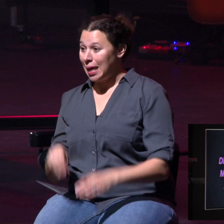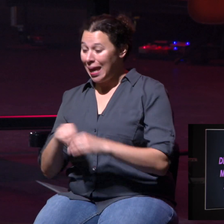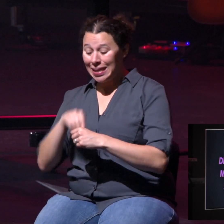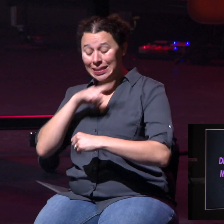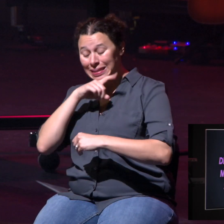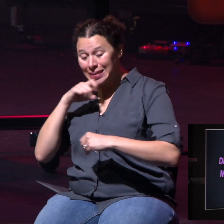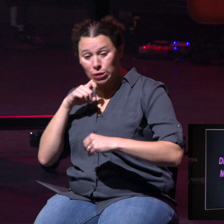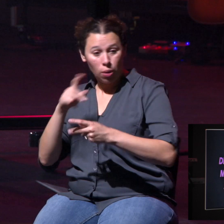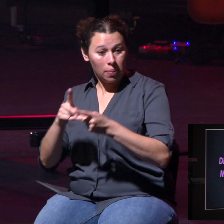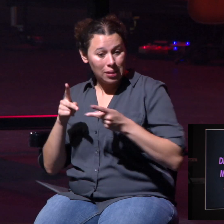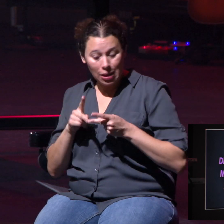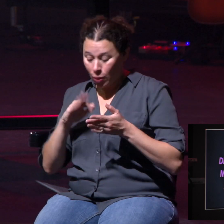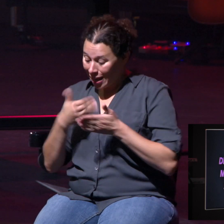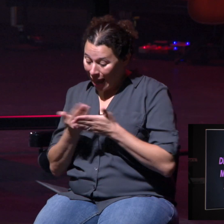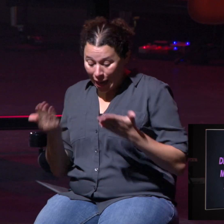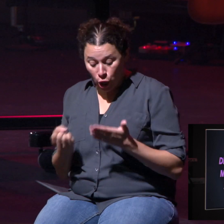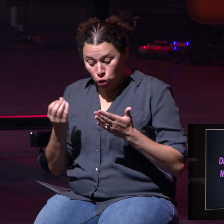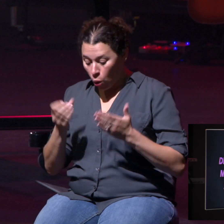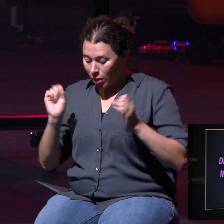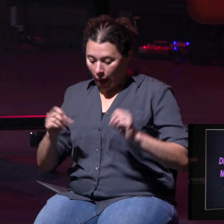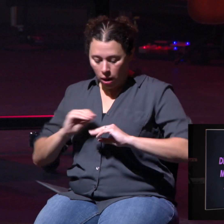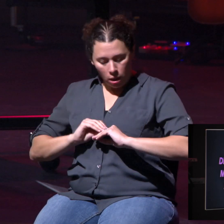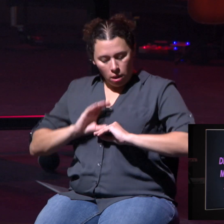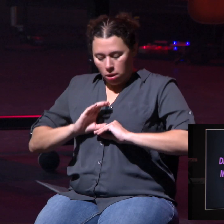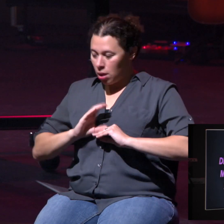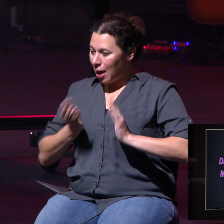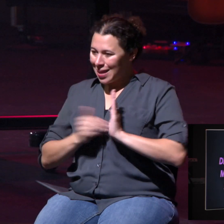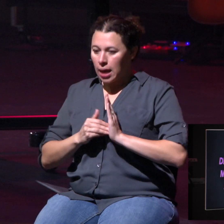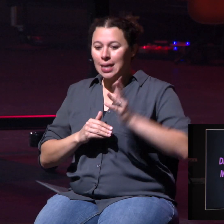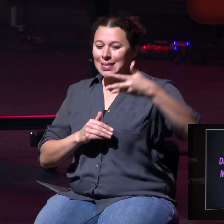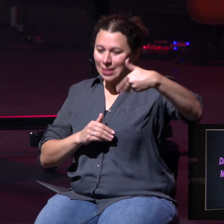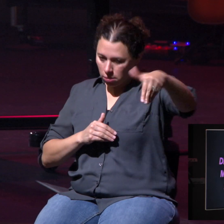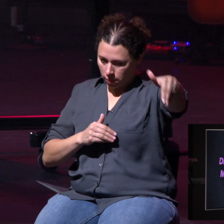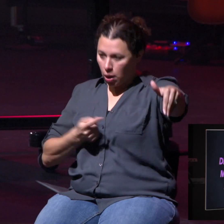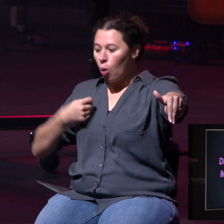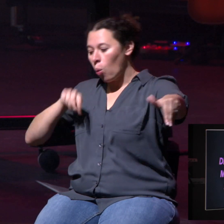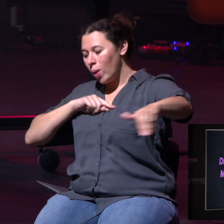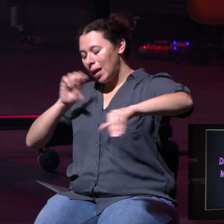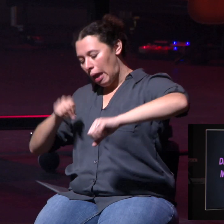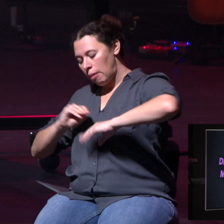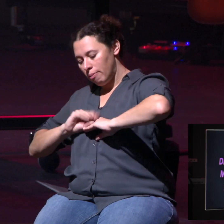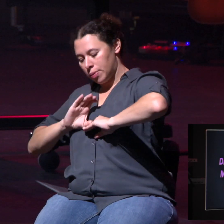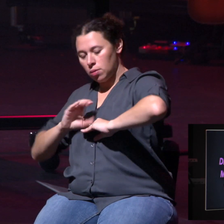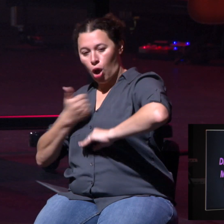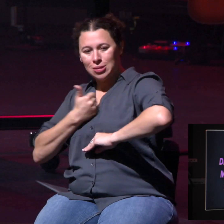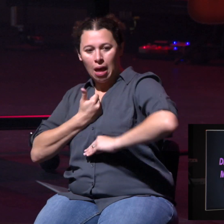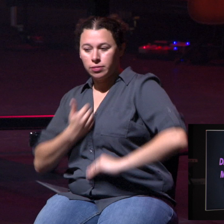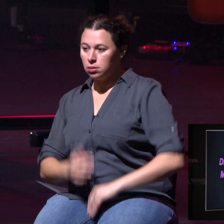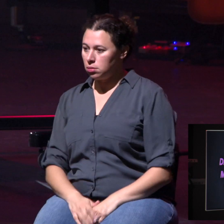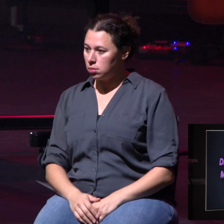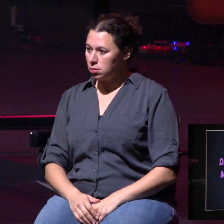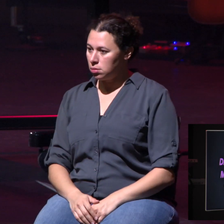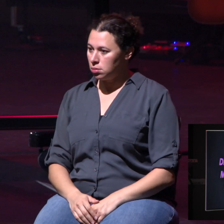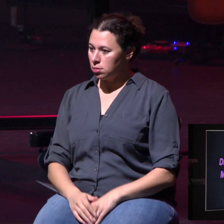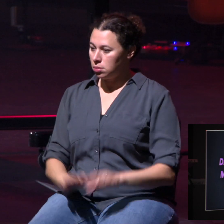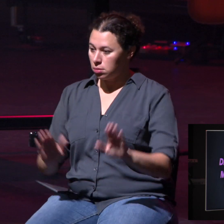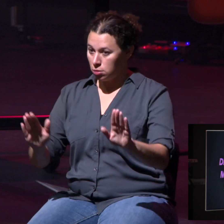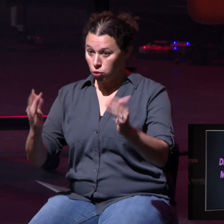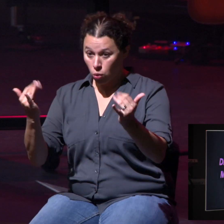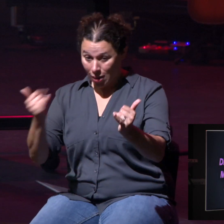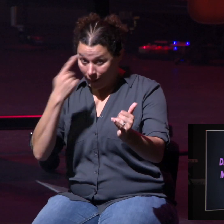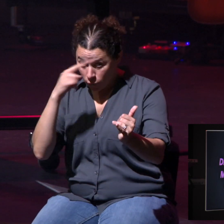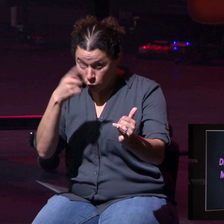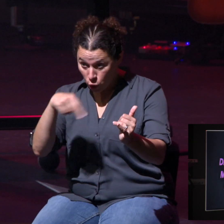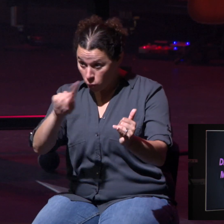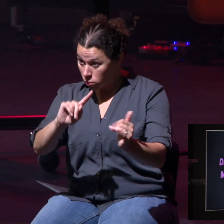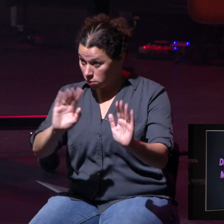place. We got here so that we could be filled. Send them away so that we can be filled. I think we need to ask ourselves the question, did the